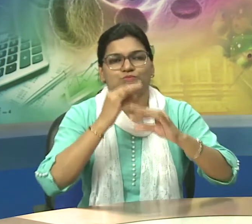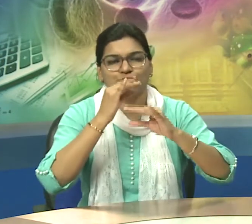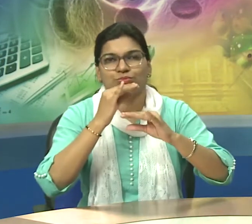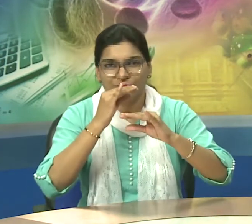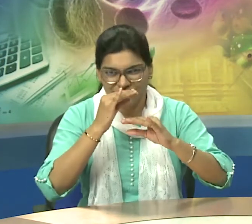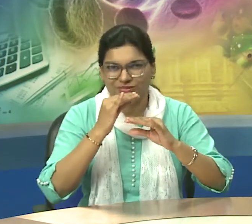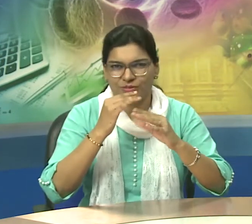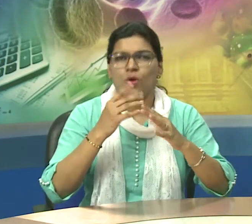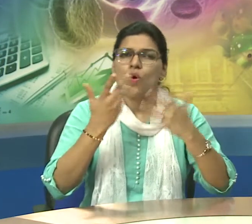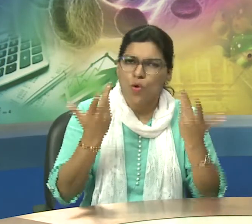or